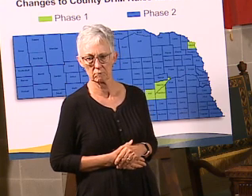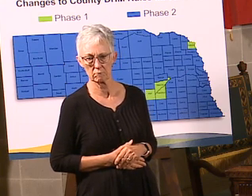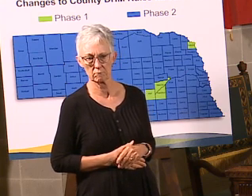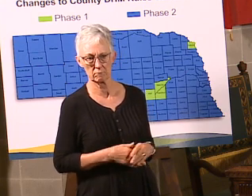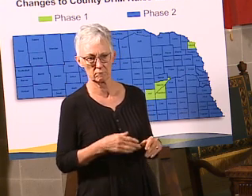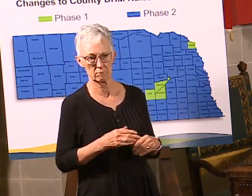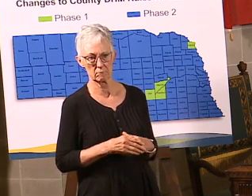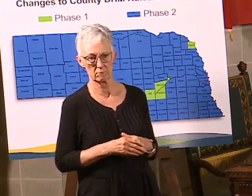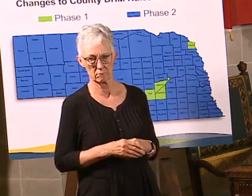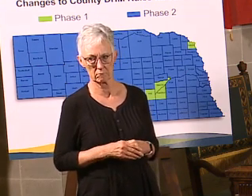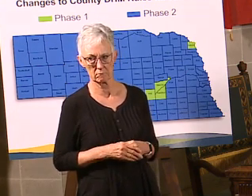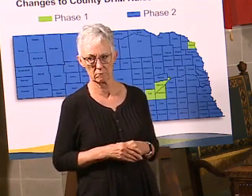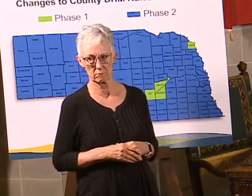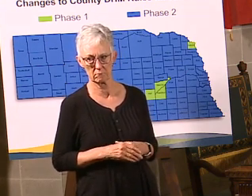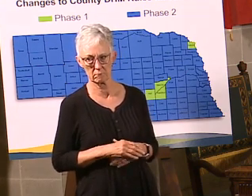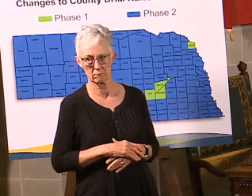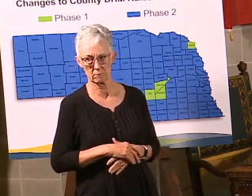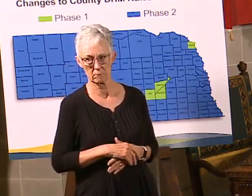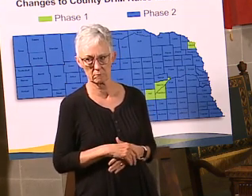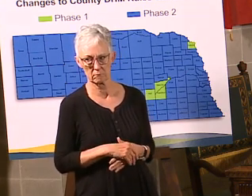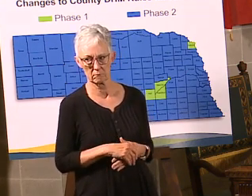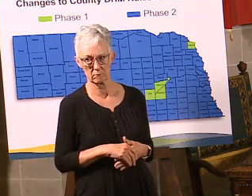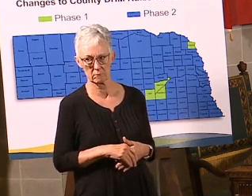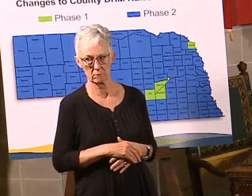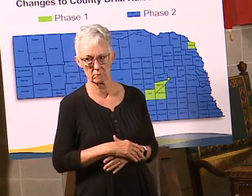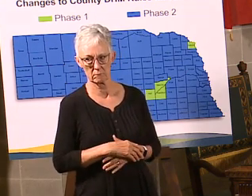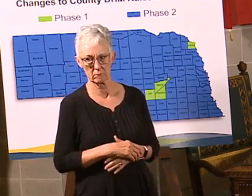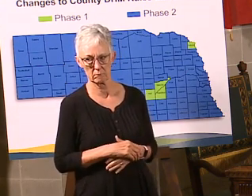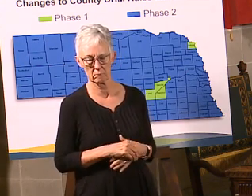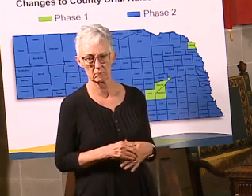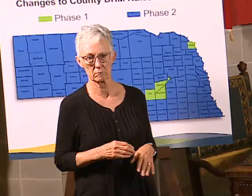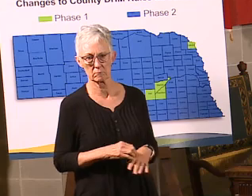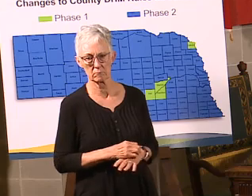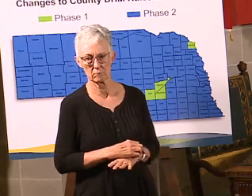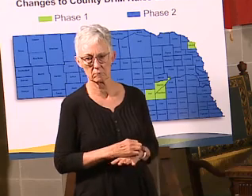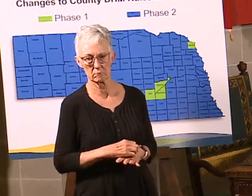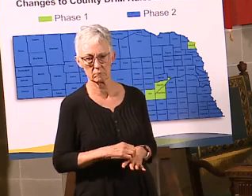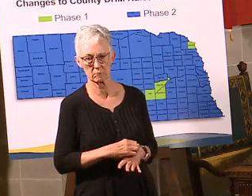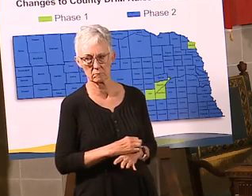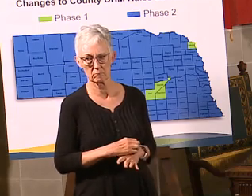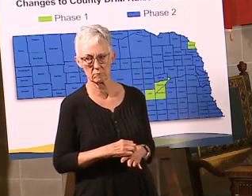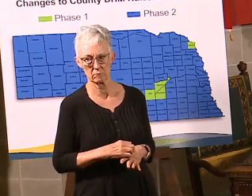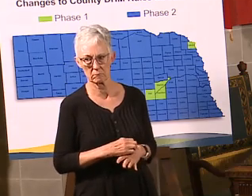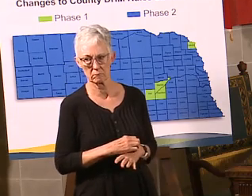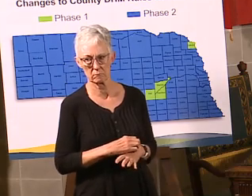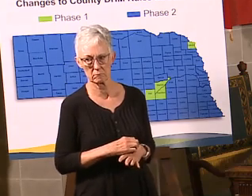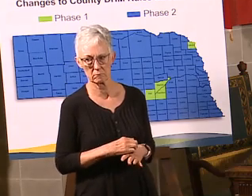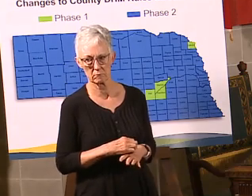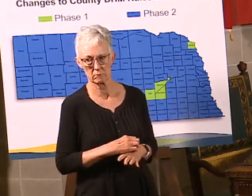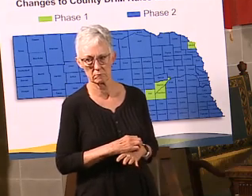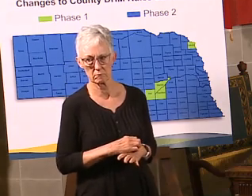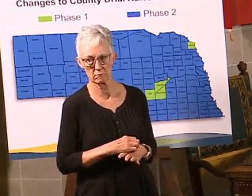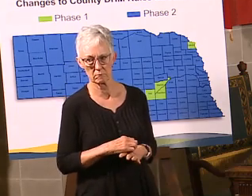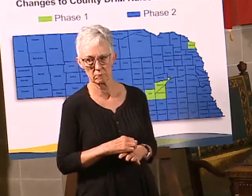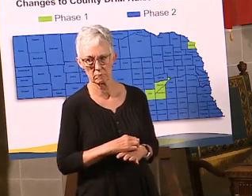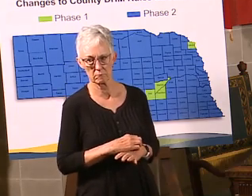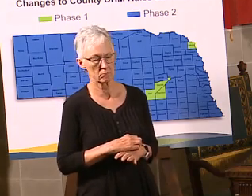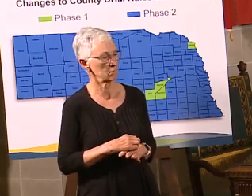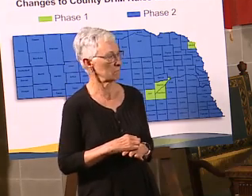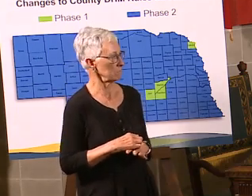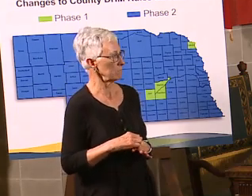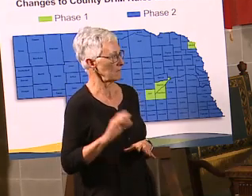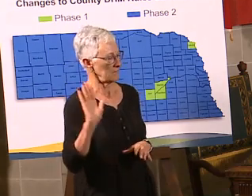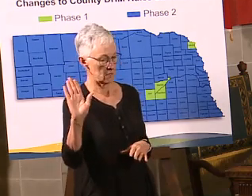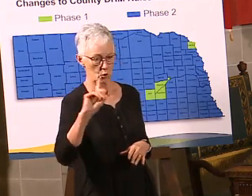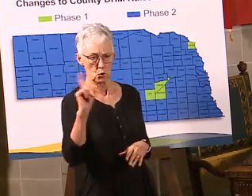expect? Not specifically, you can't predict how many people would have come in, but like 3 months, say January, February, March, or something along those lines?